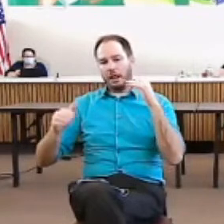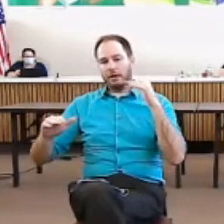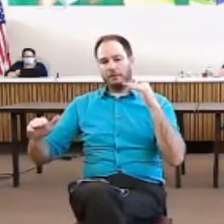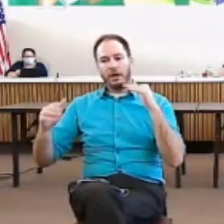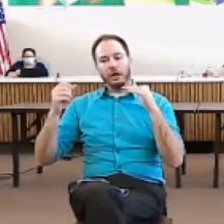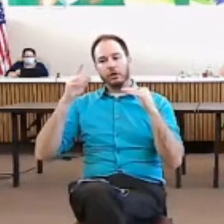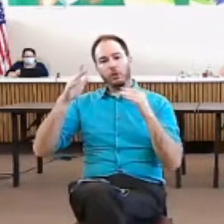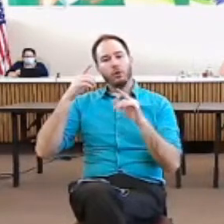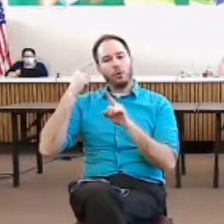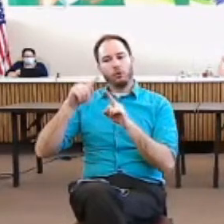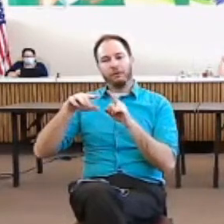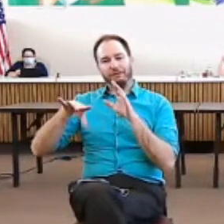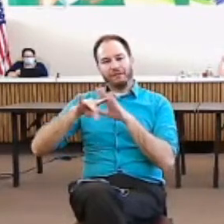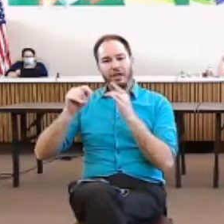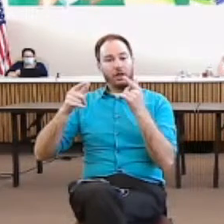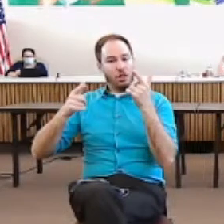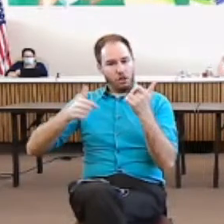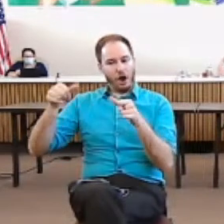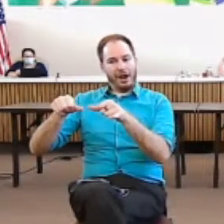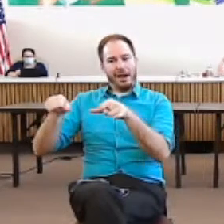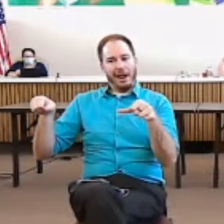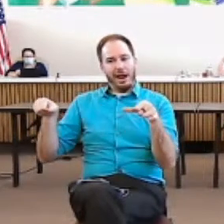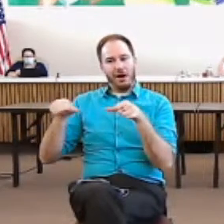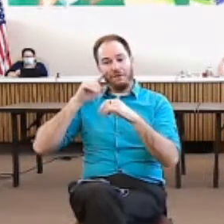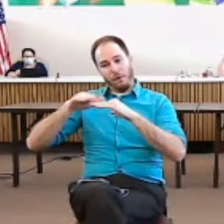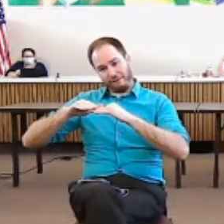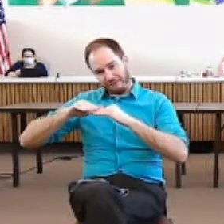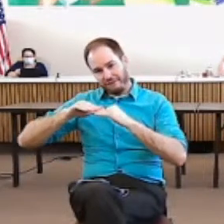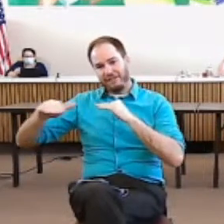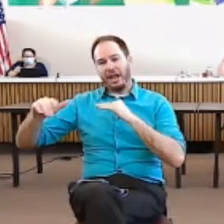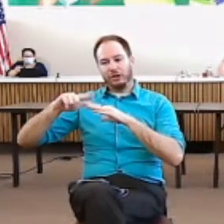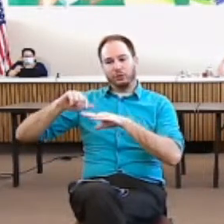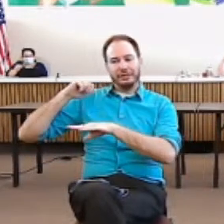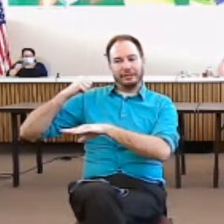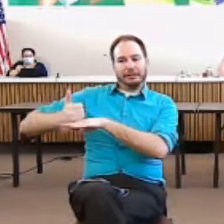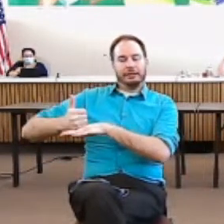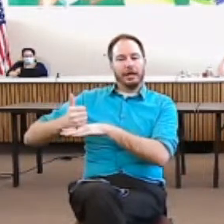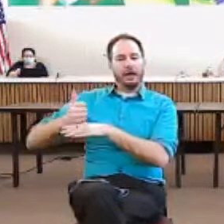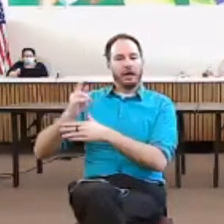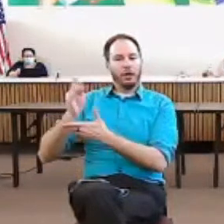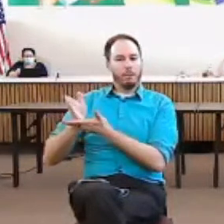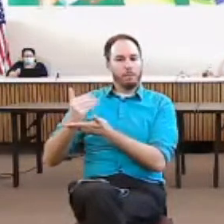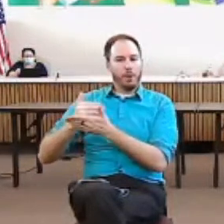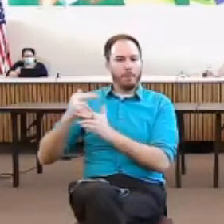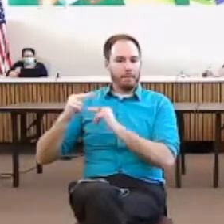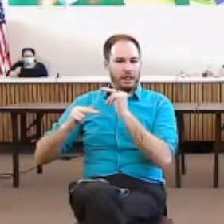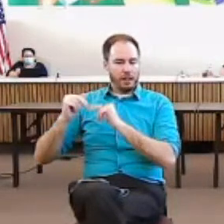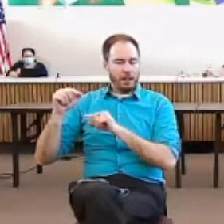like you were trying to find the largest area of flat space to put the apartment building in the